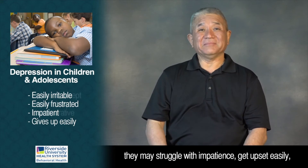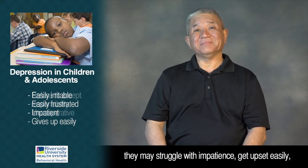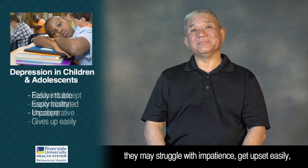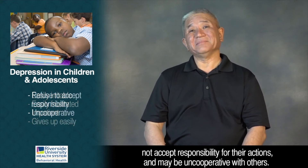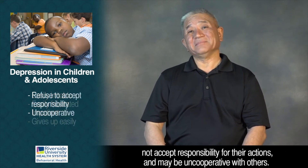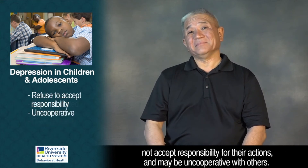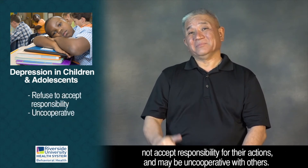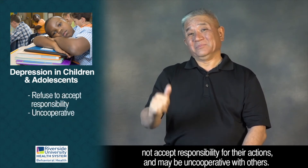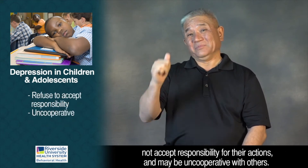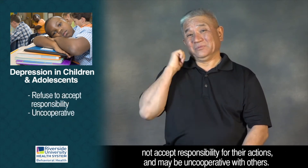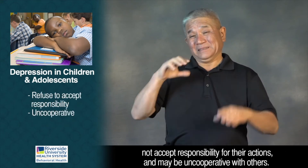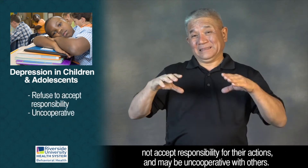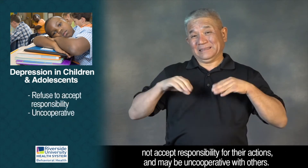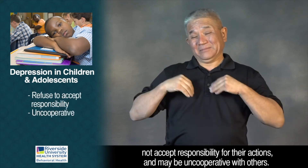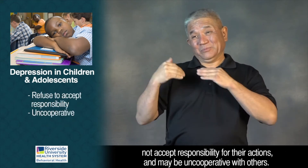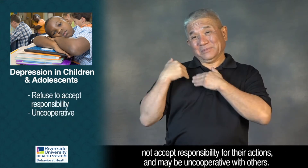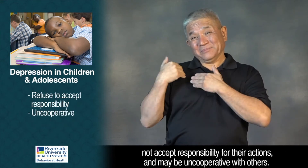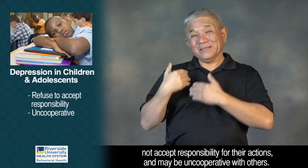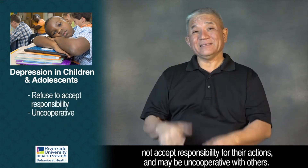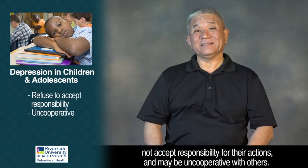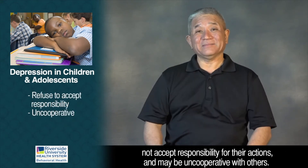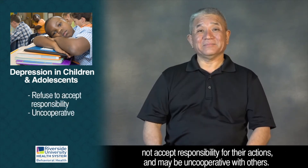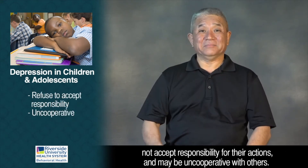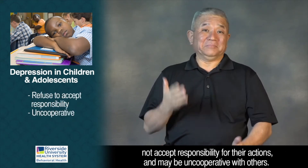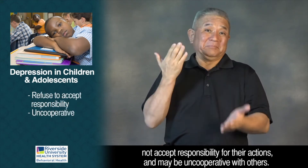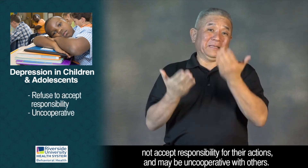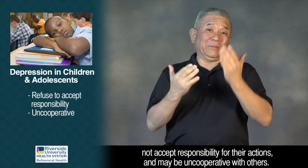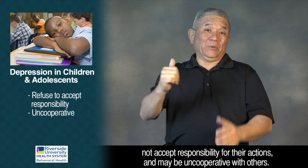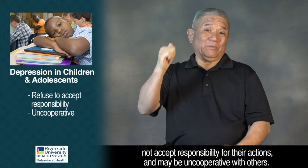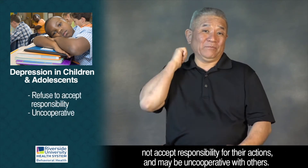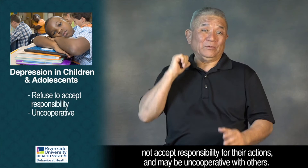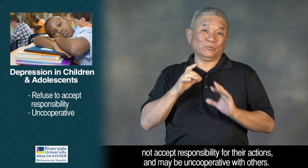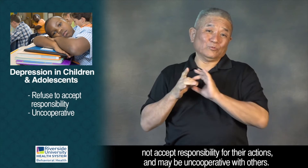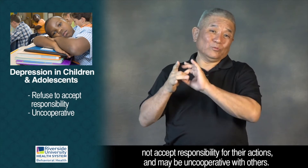easily, not accept responsibility for their actions, and may be uncooperative with others.